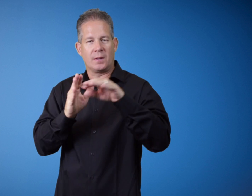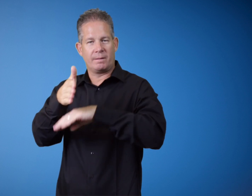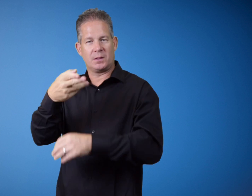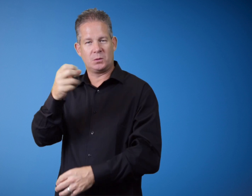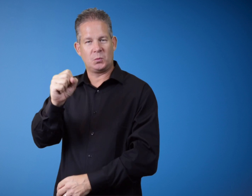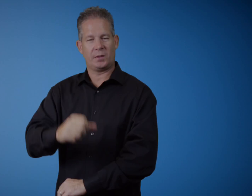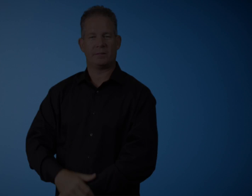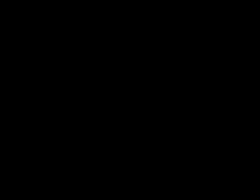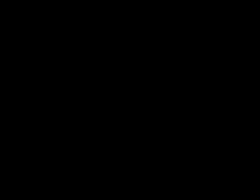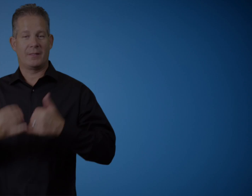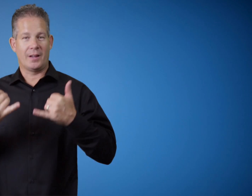school.